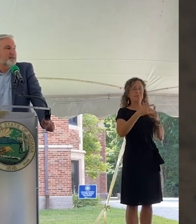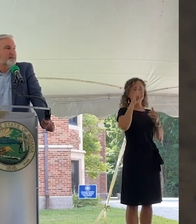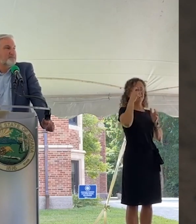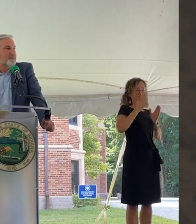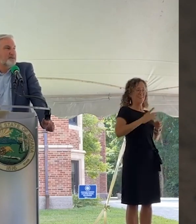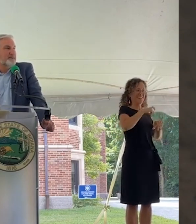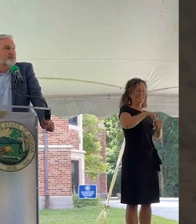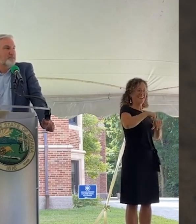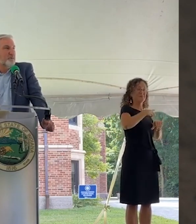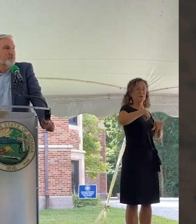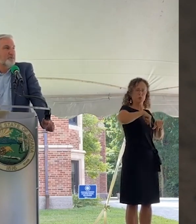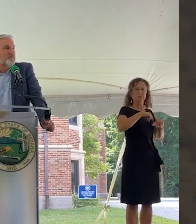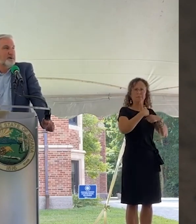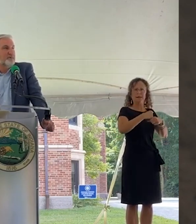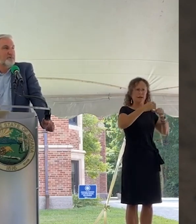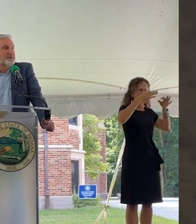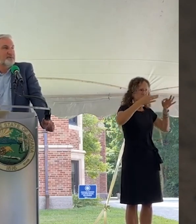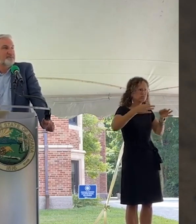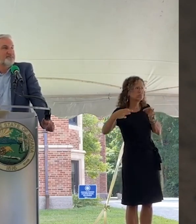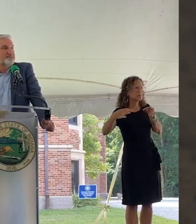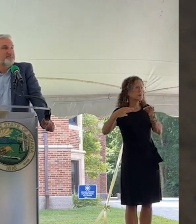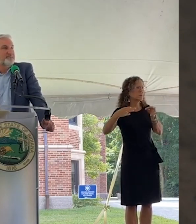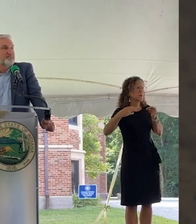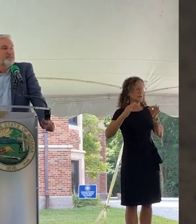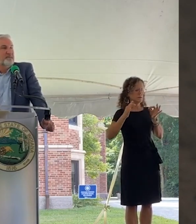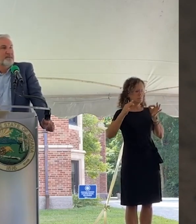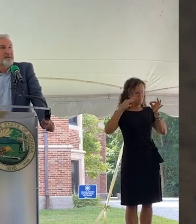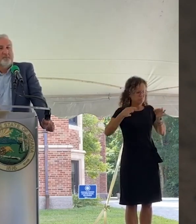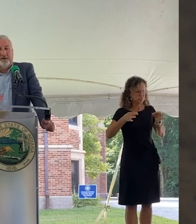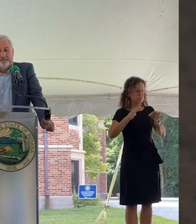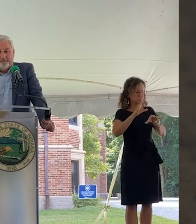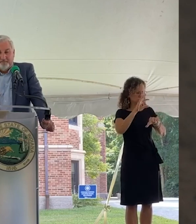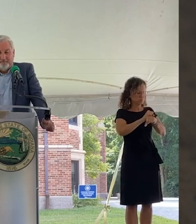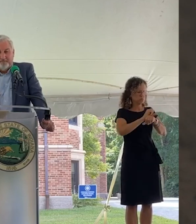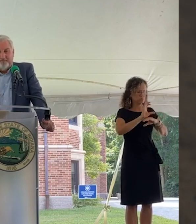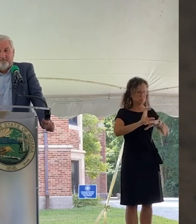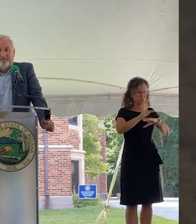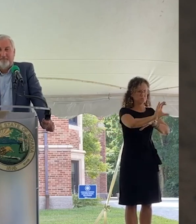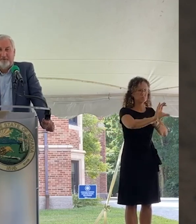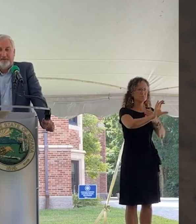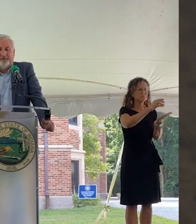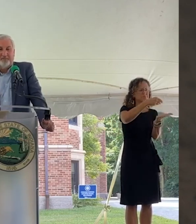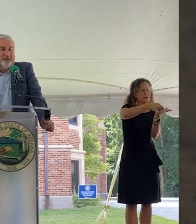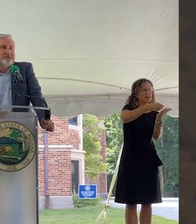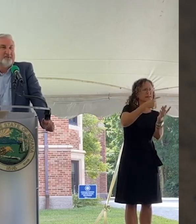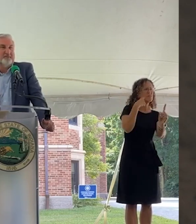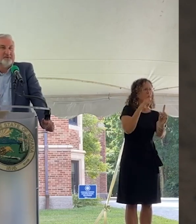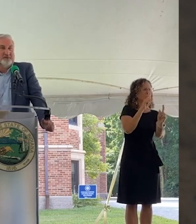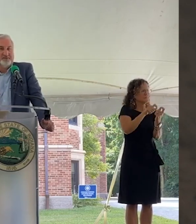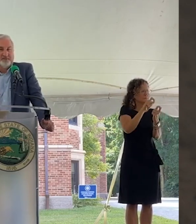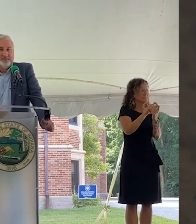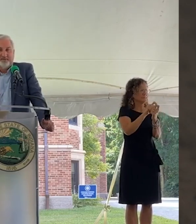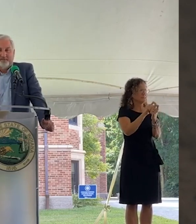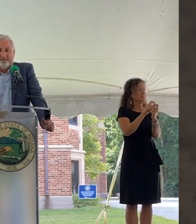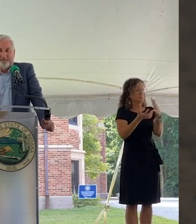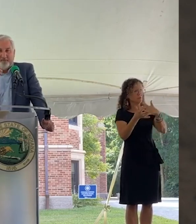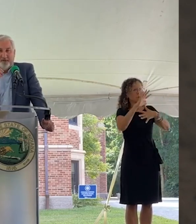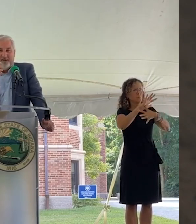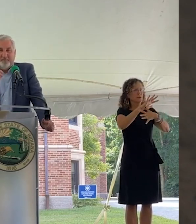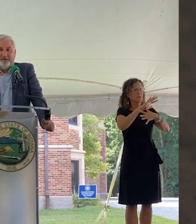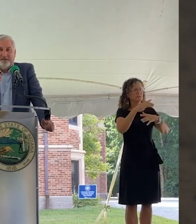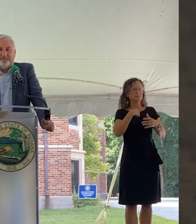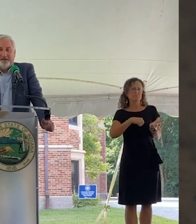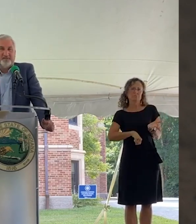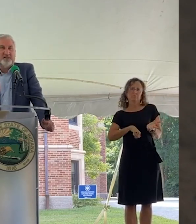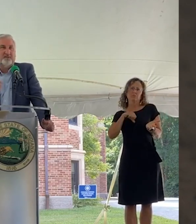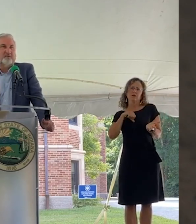and allocate funding toward priorities. And what I'm particularly proud of is